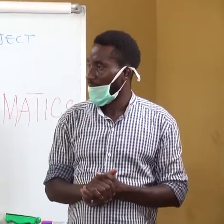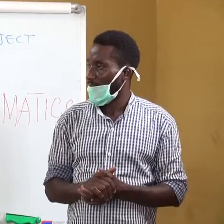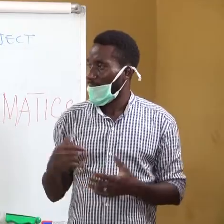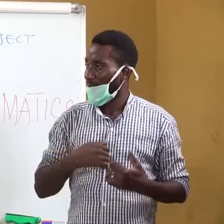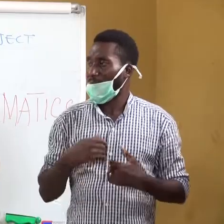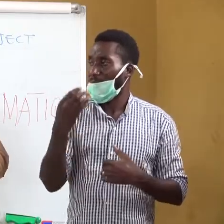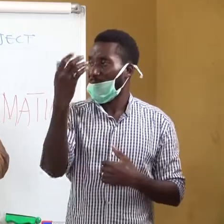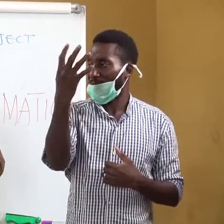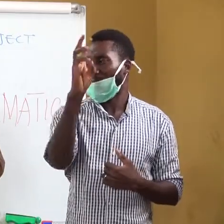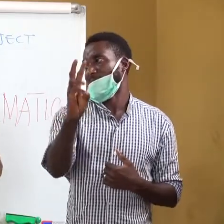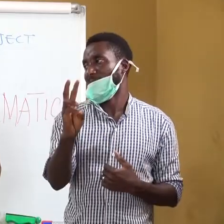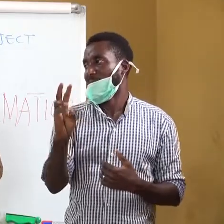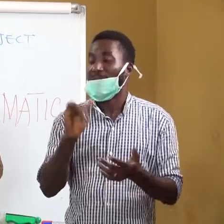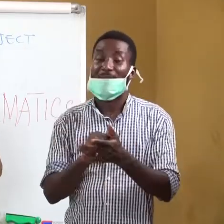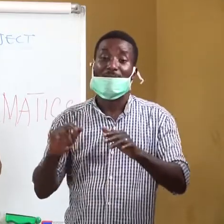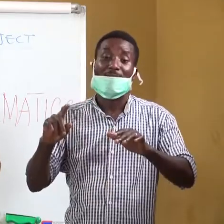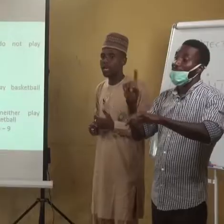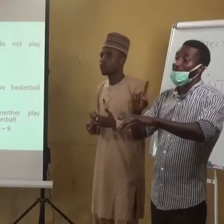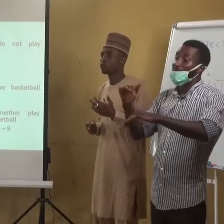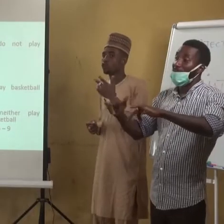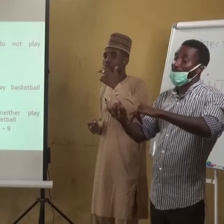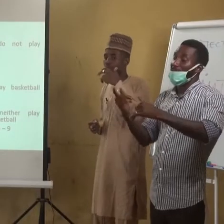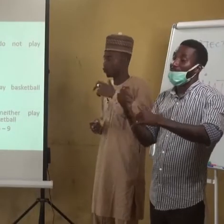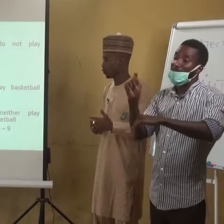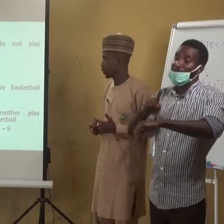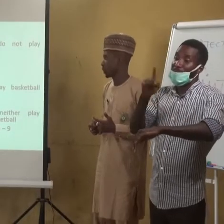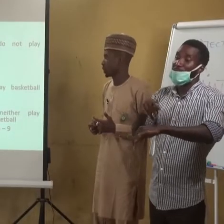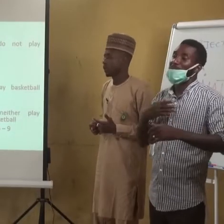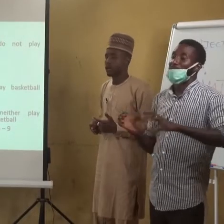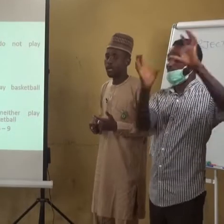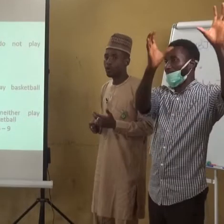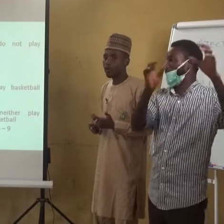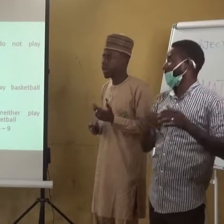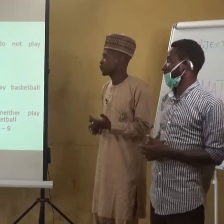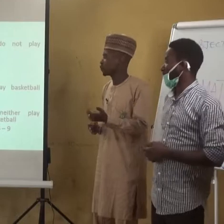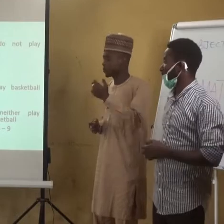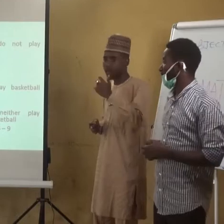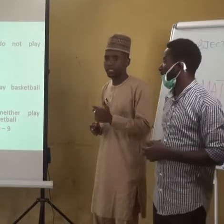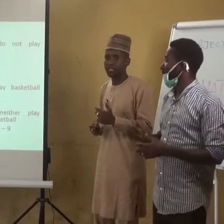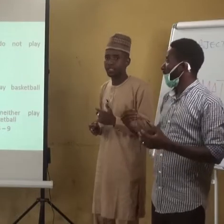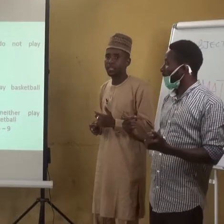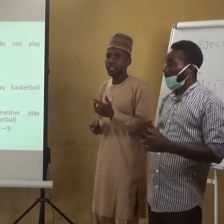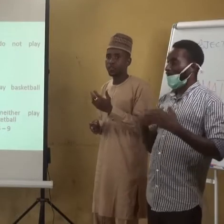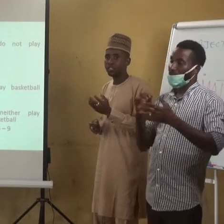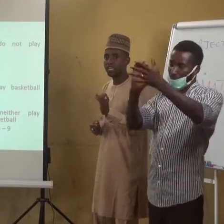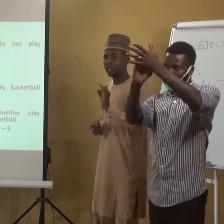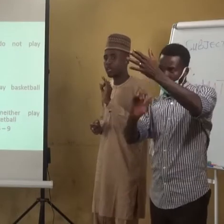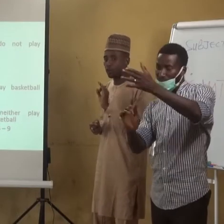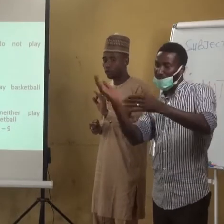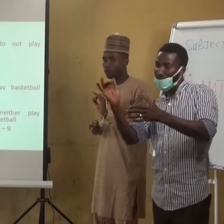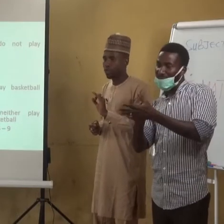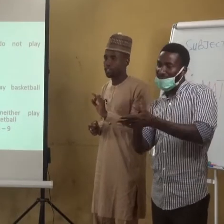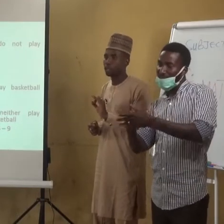56 that play both basketball and they also play football. Now we have to subtract those that